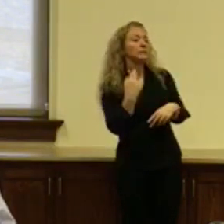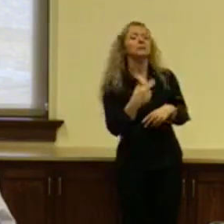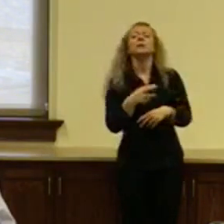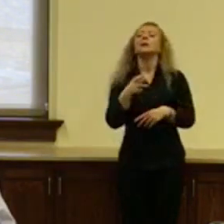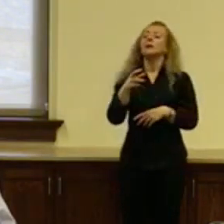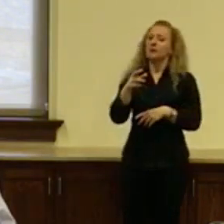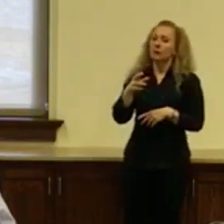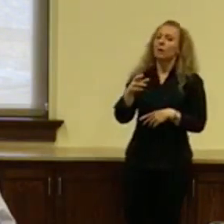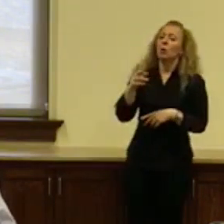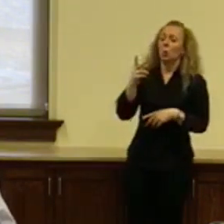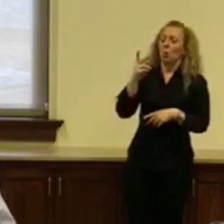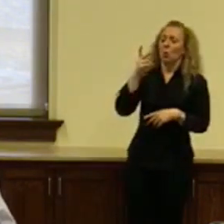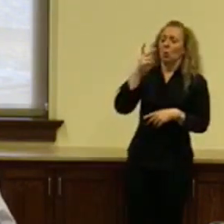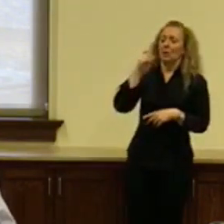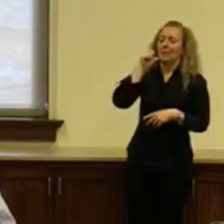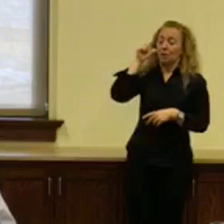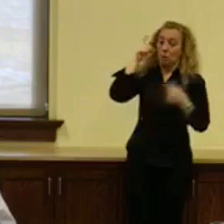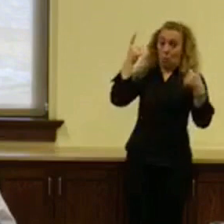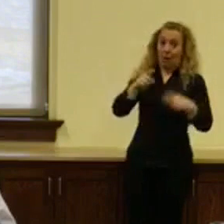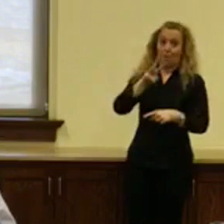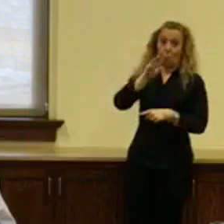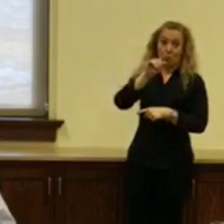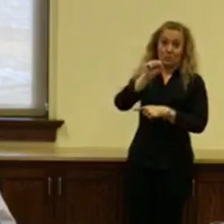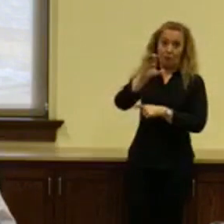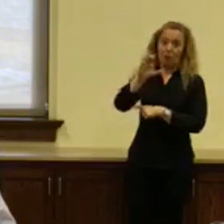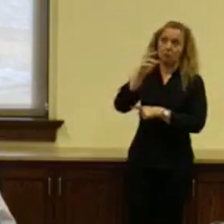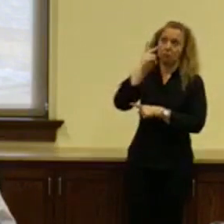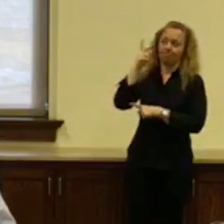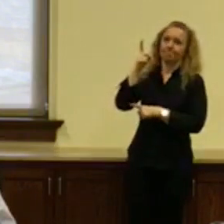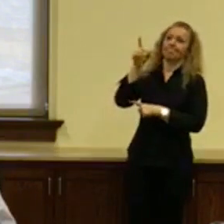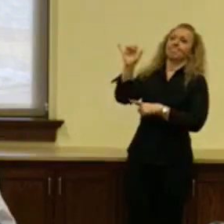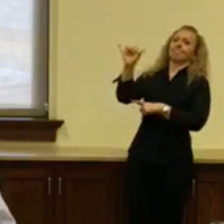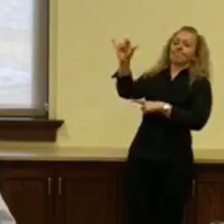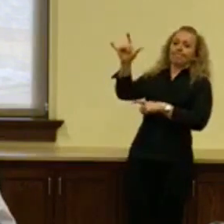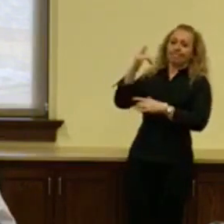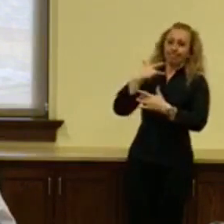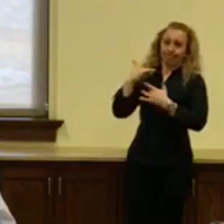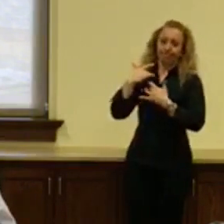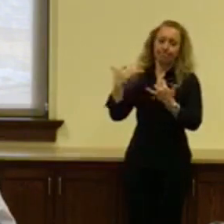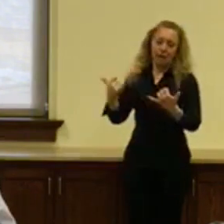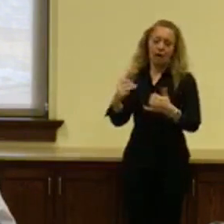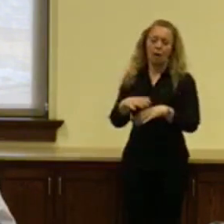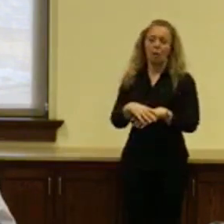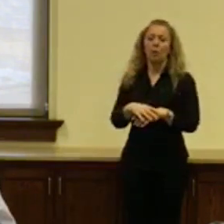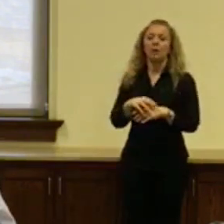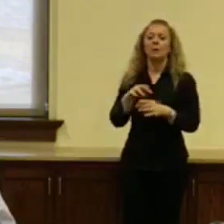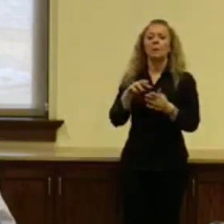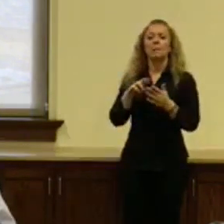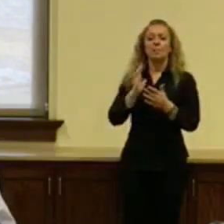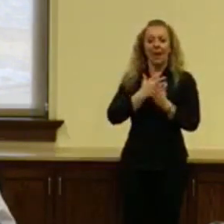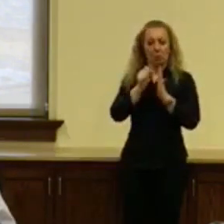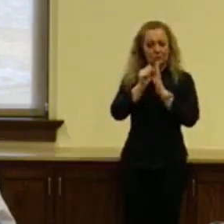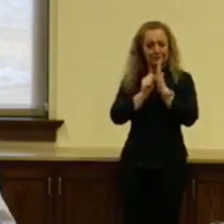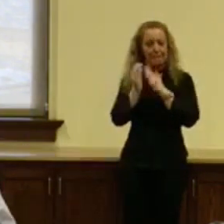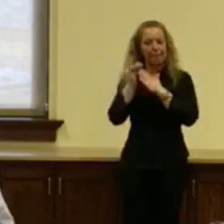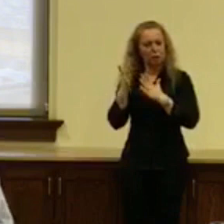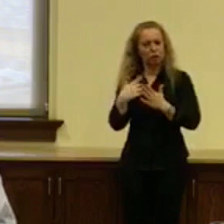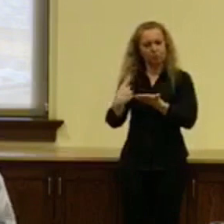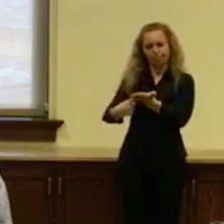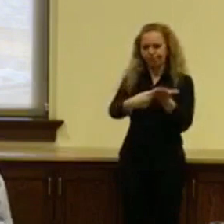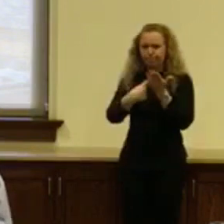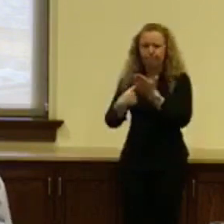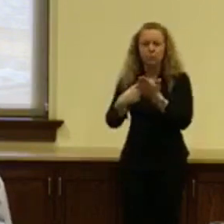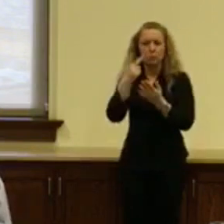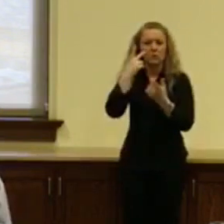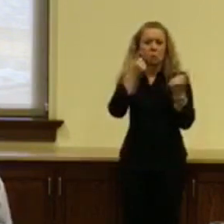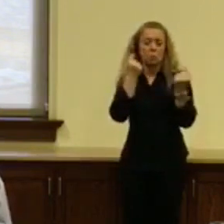what happened in Wisconsin yesterday and have some concerns. I've had some discussions with some of our state leaders to see